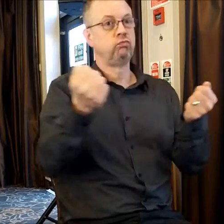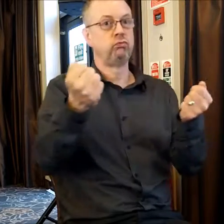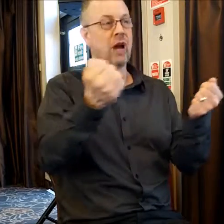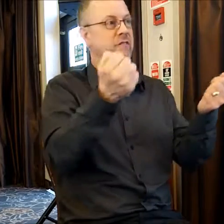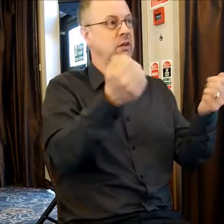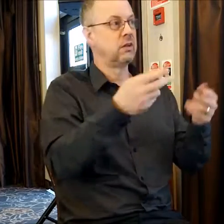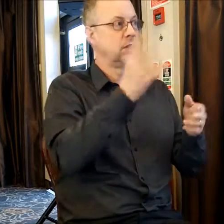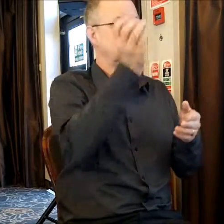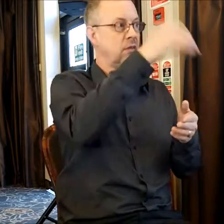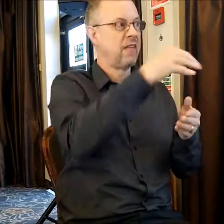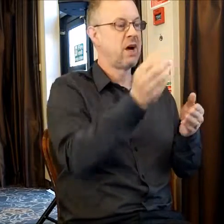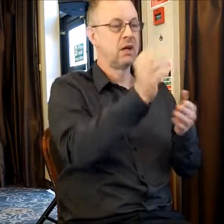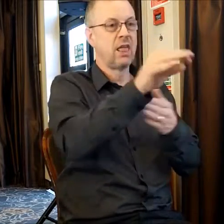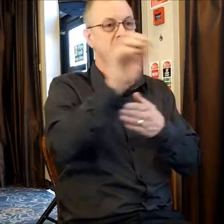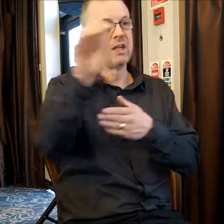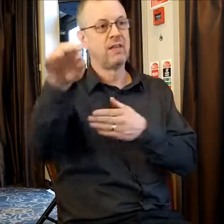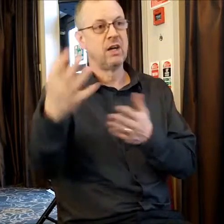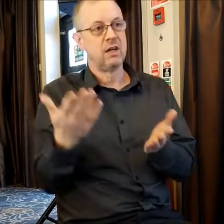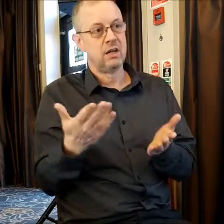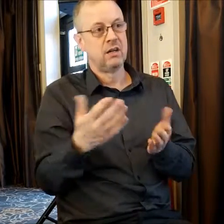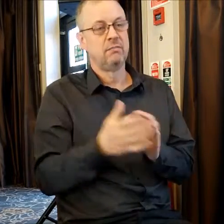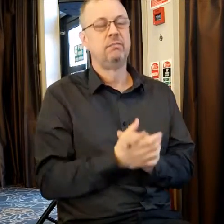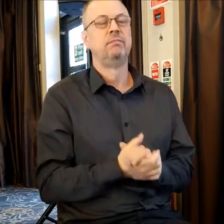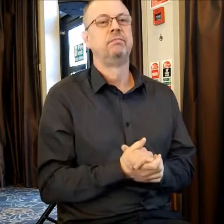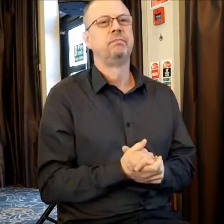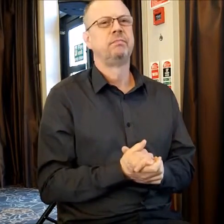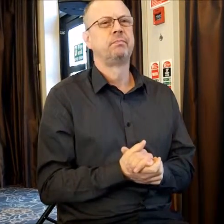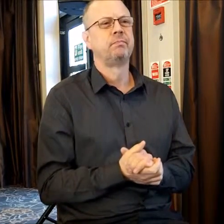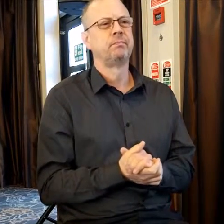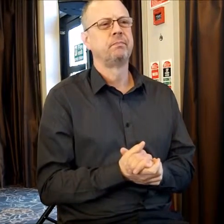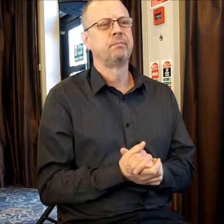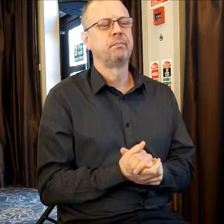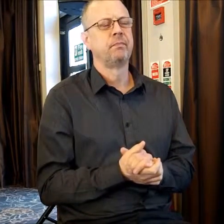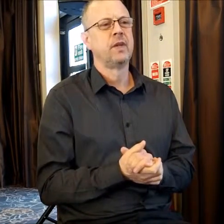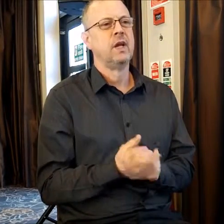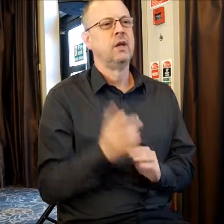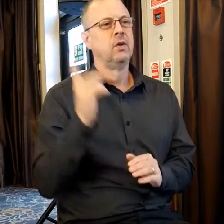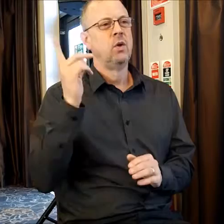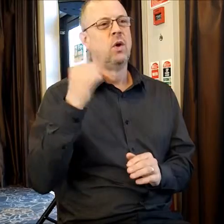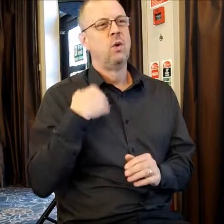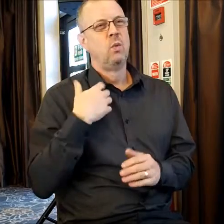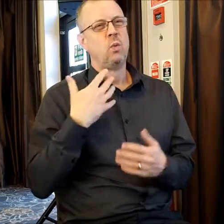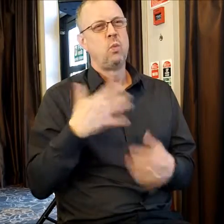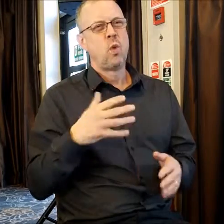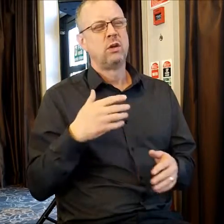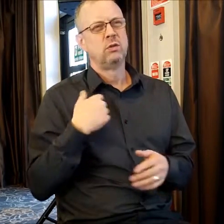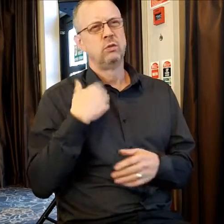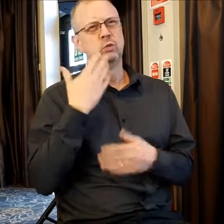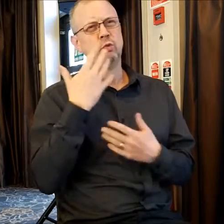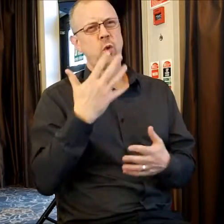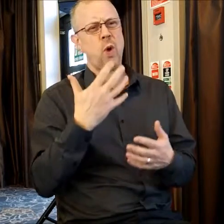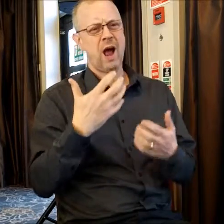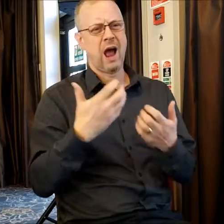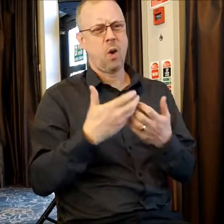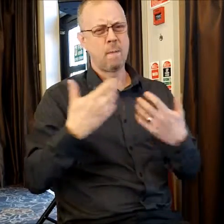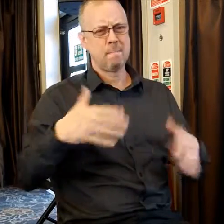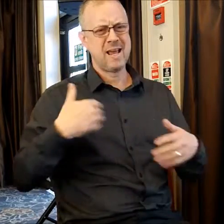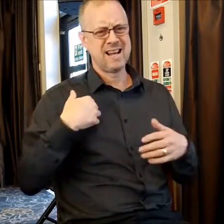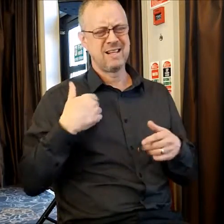What I thought I'd share with you is some of the, not necessarily disasters, but the challenges that we've faced. I've been to a couple